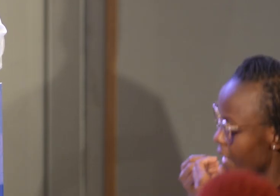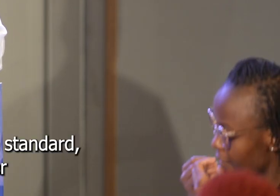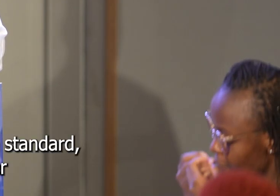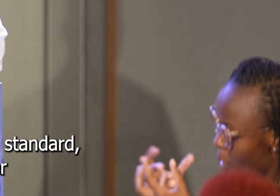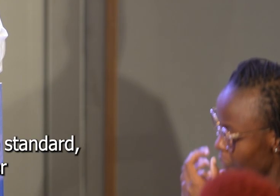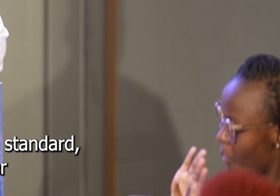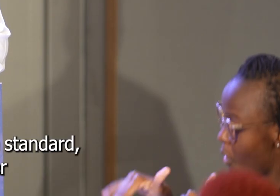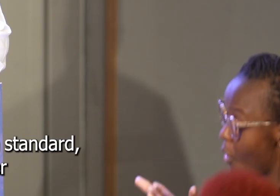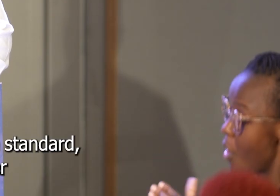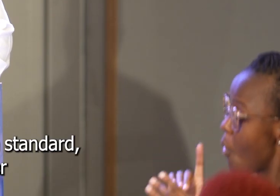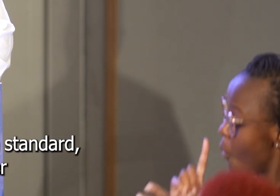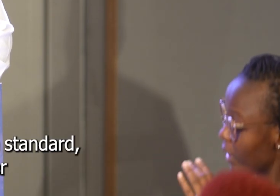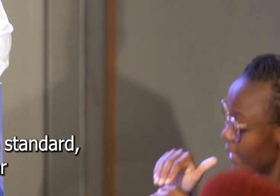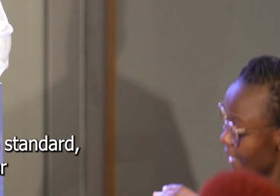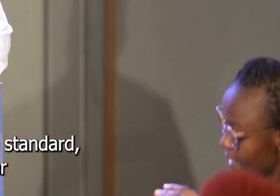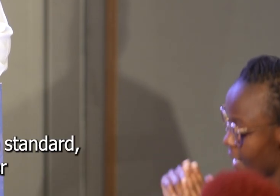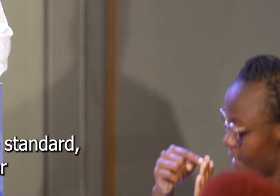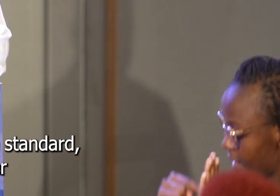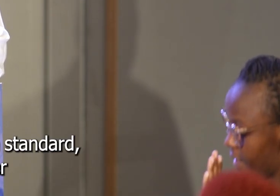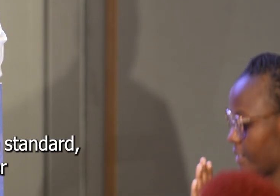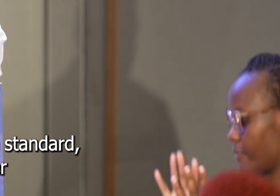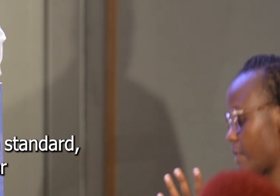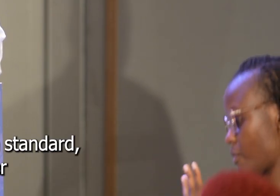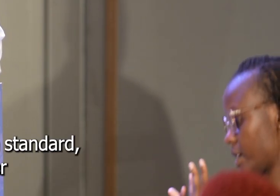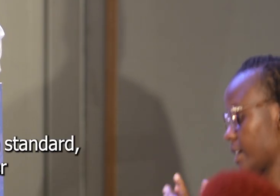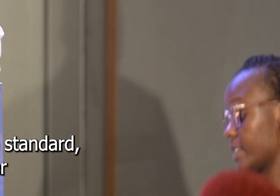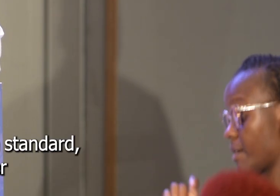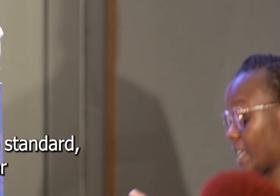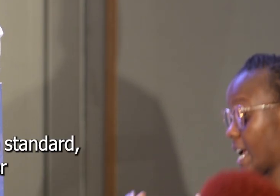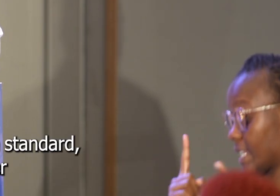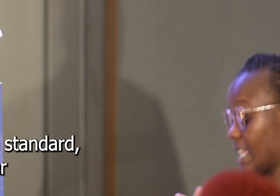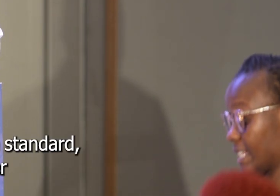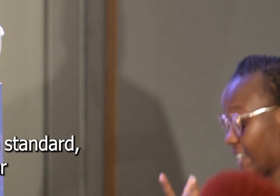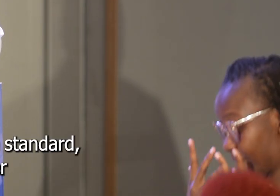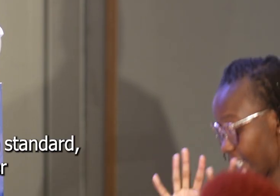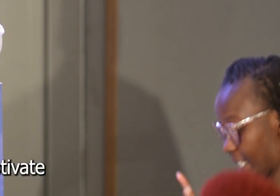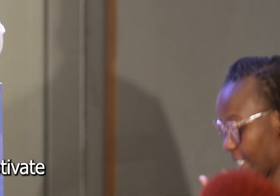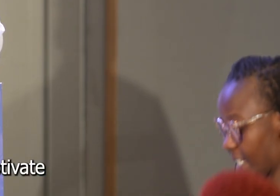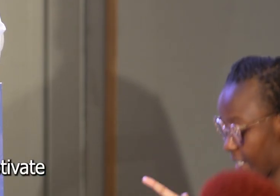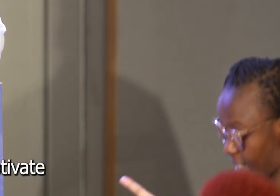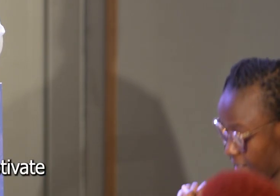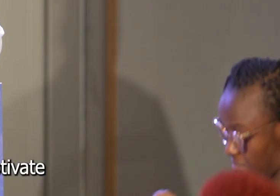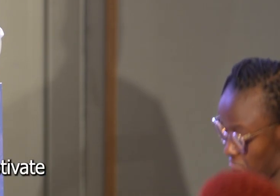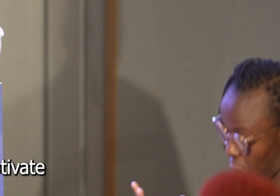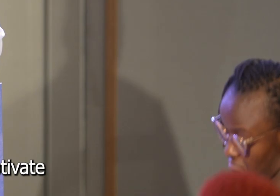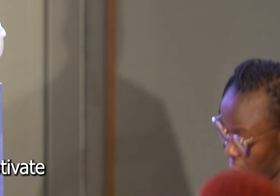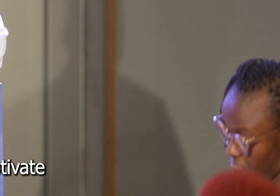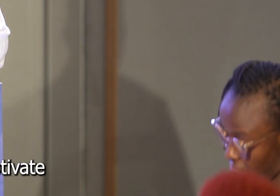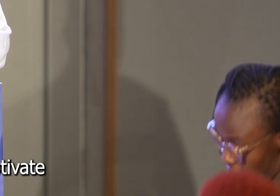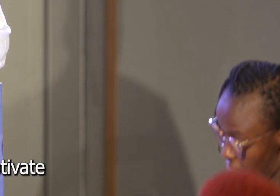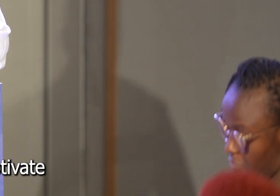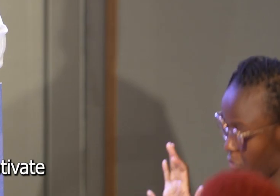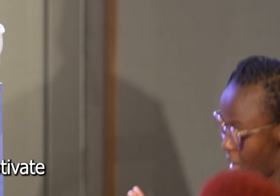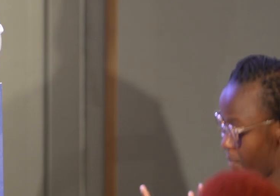instrument. And when they understand the standard, then it becomes easier for them to apply or